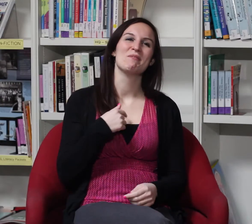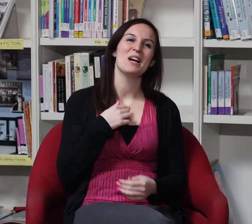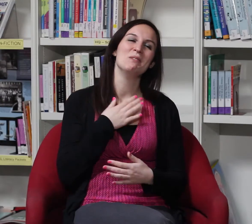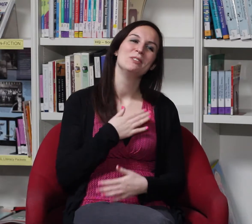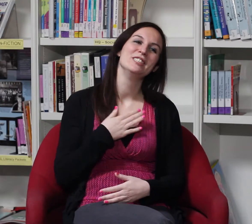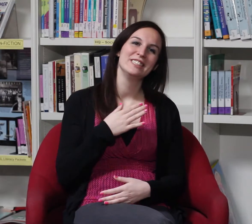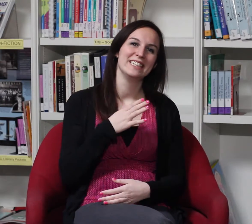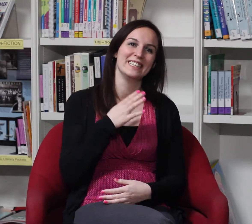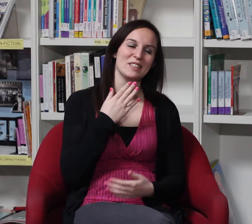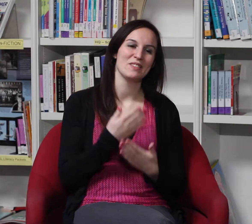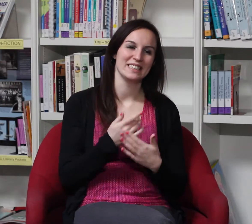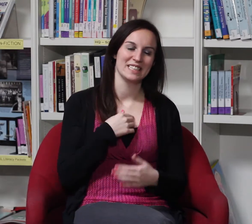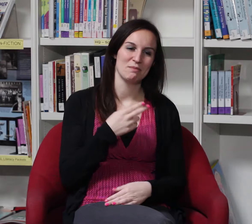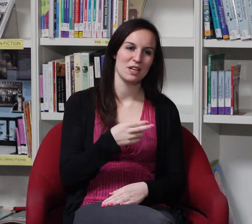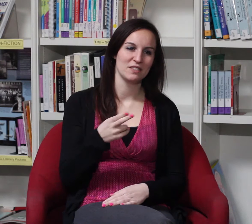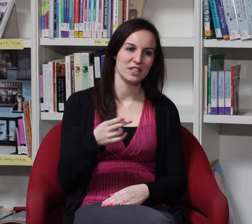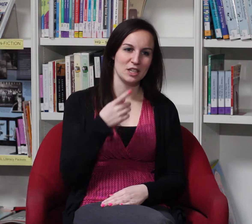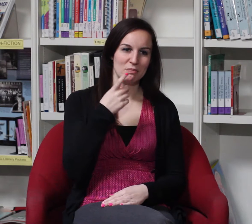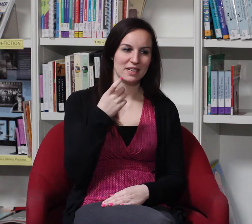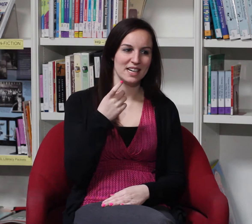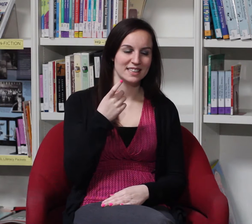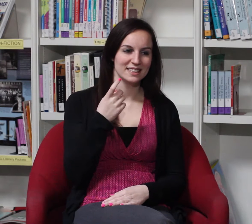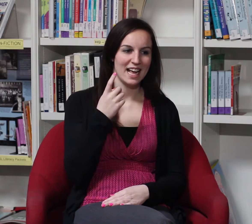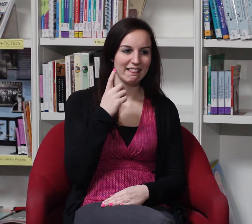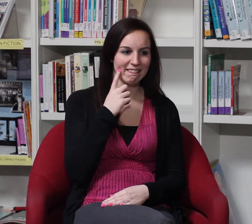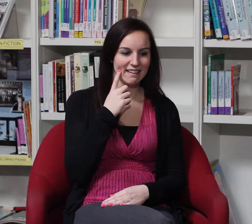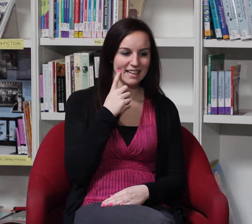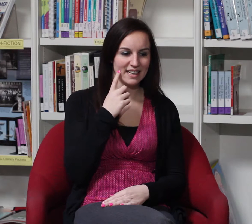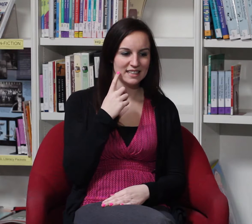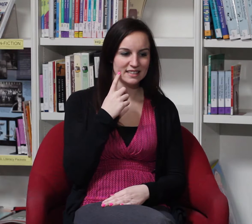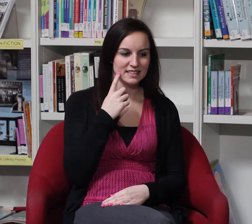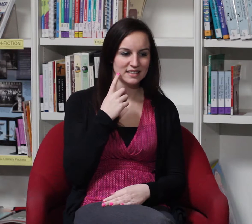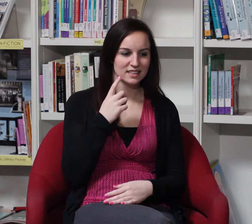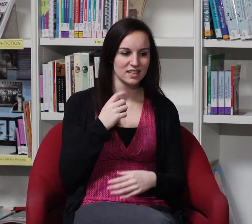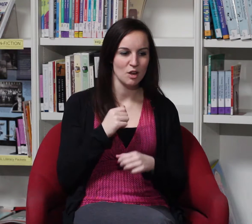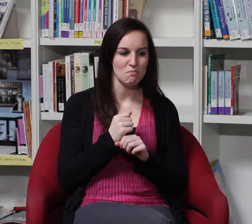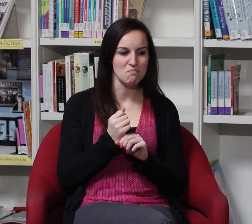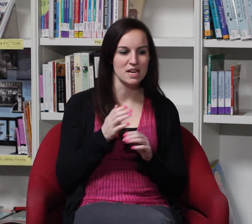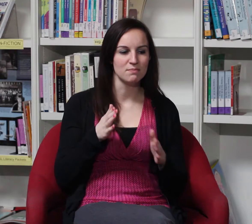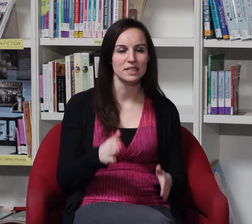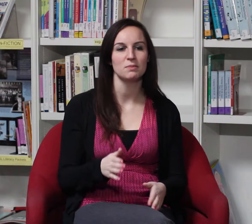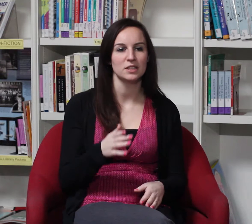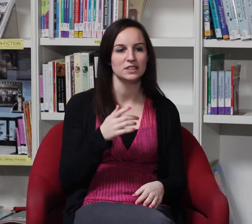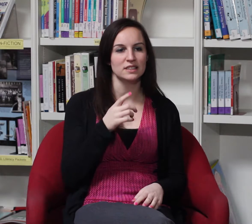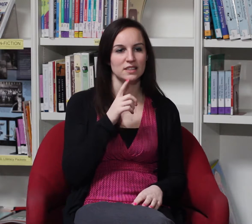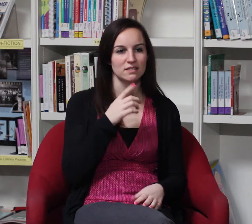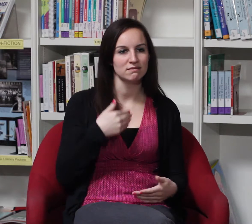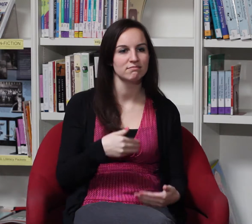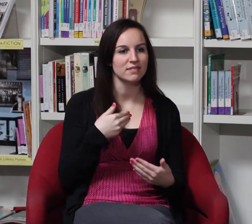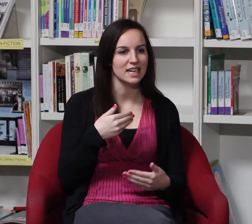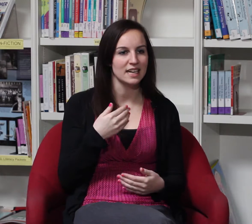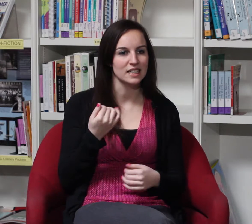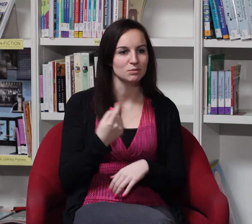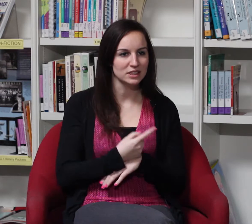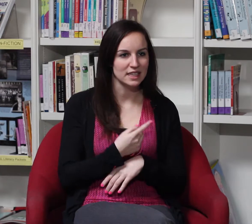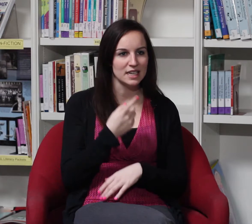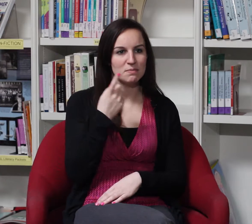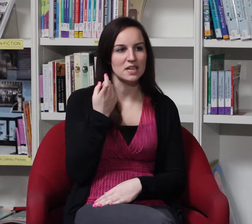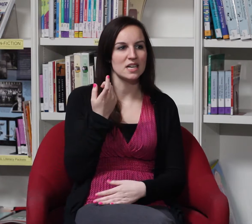I appreciate the fact that I'm hard of hearing because I think it made me the person that I am today